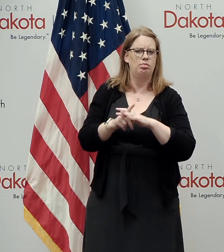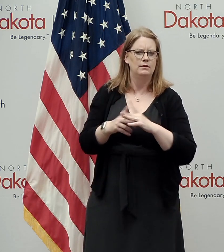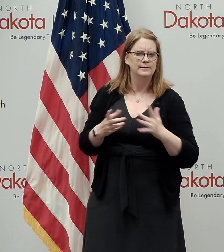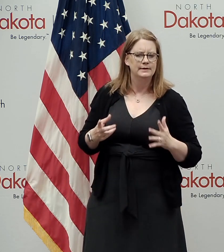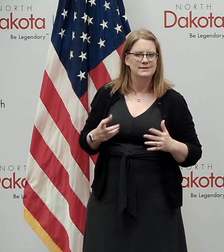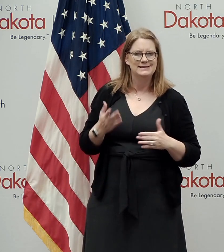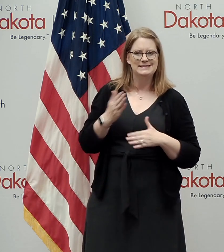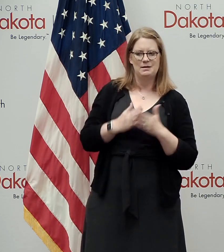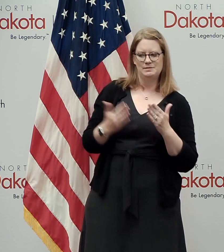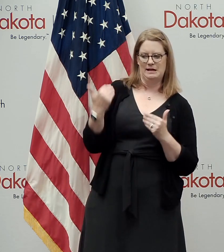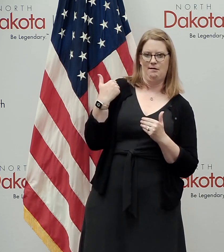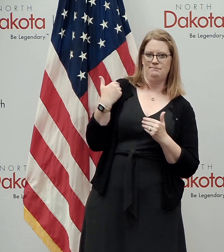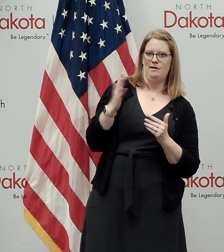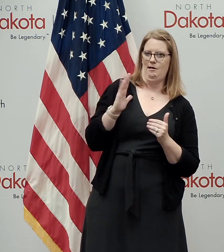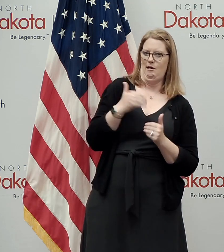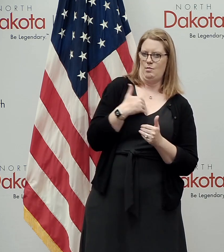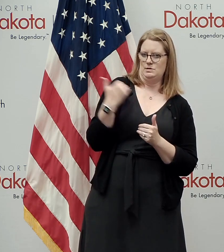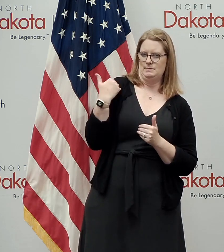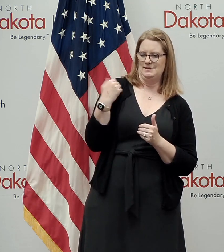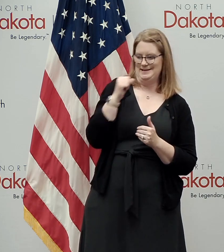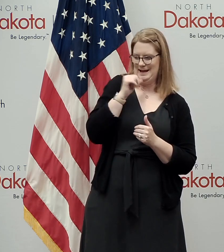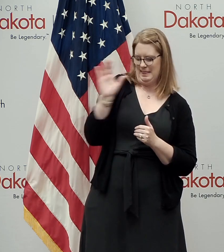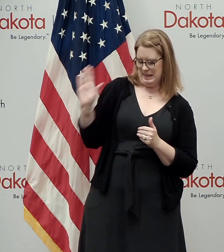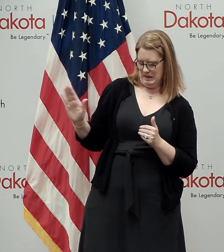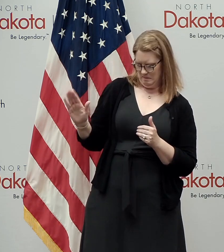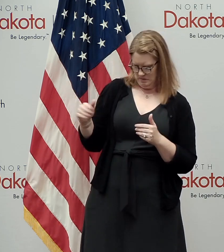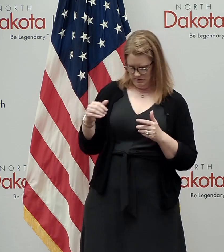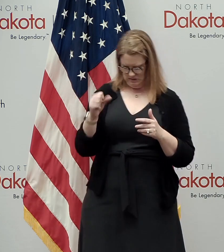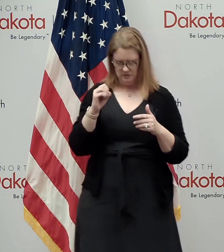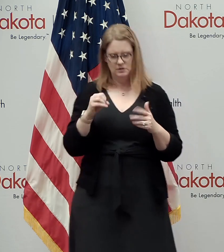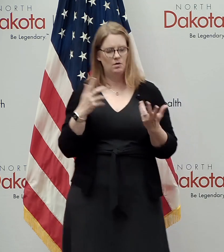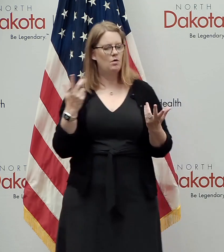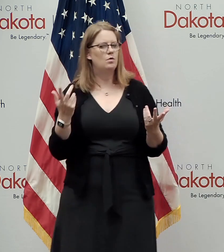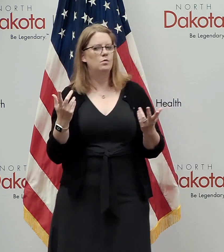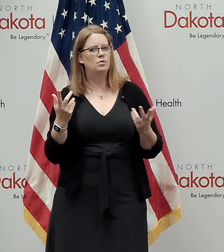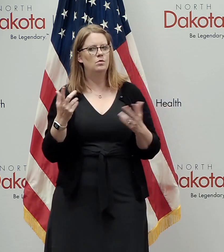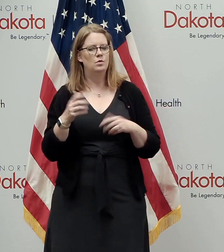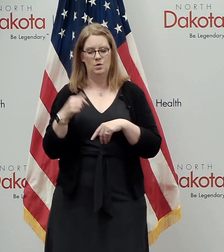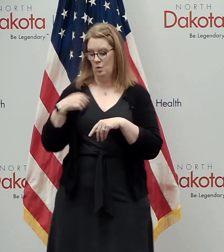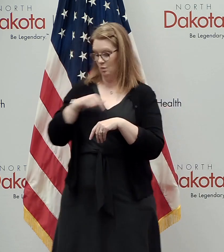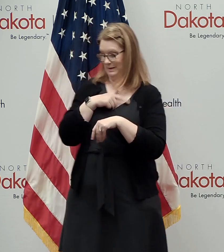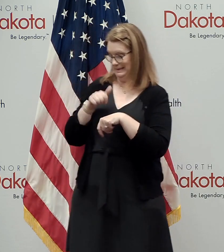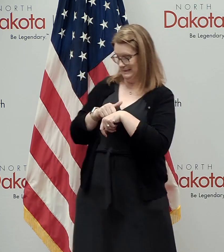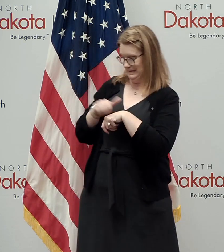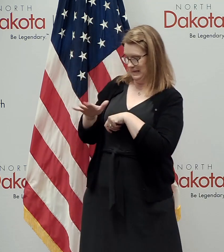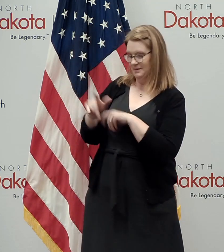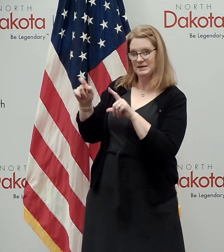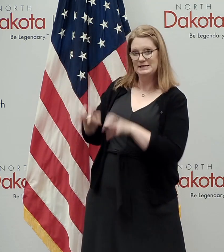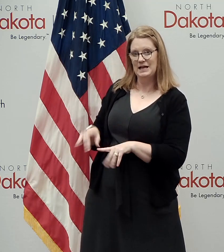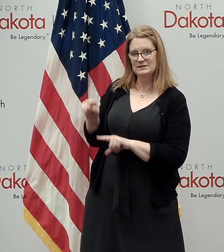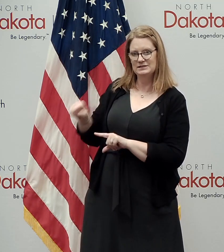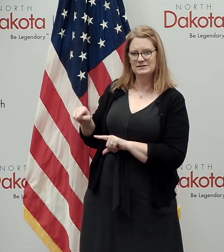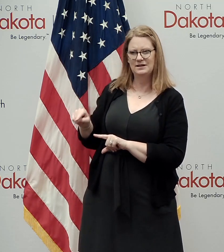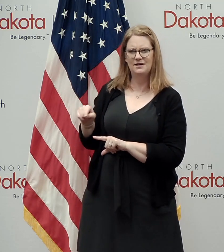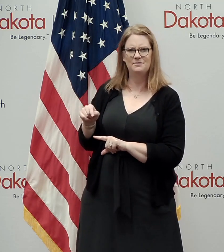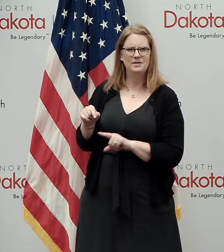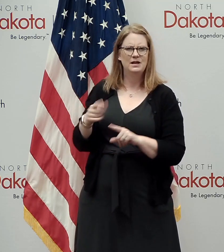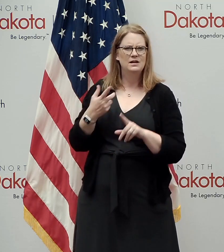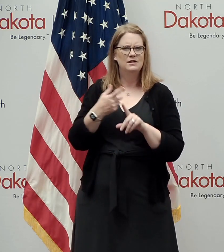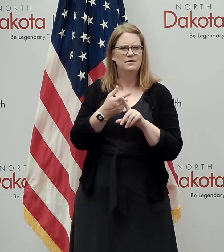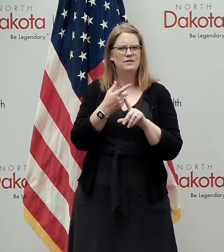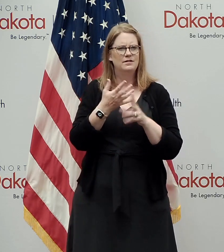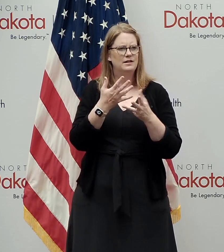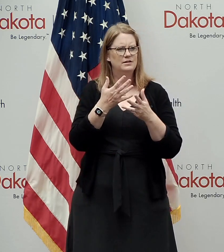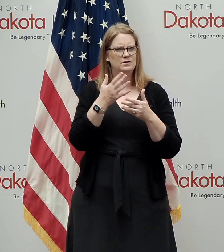was on us, not on Mako, in terms of us sending them a set of tests that came from a